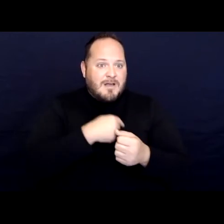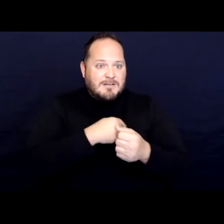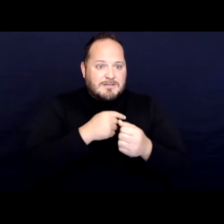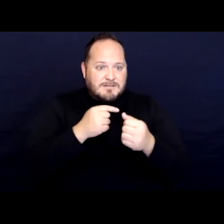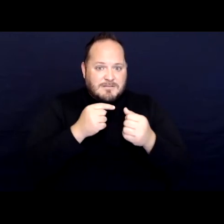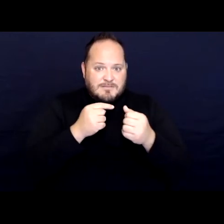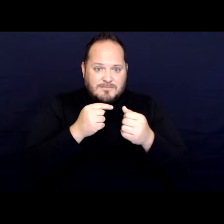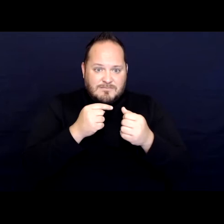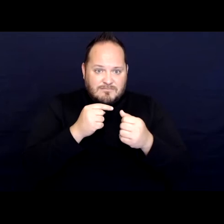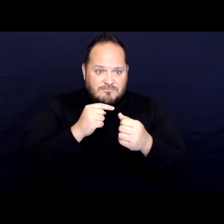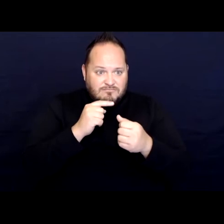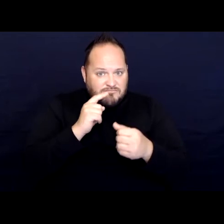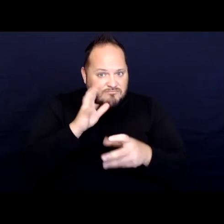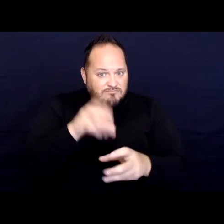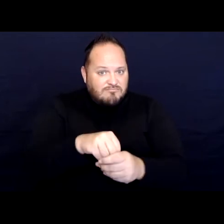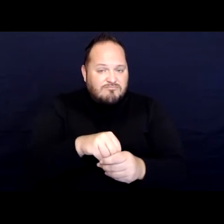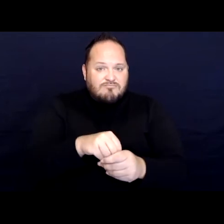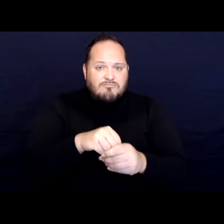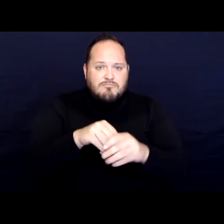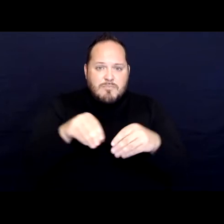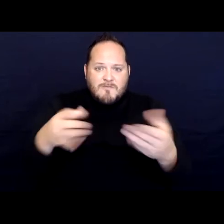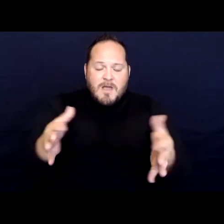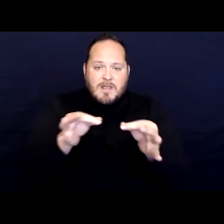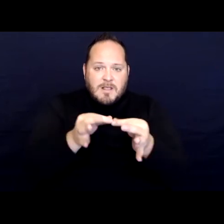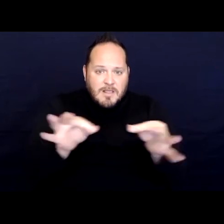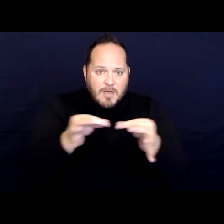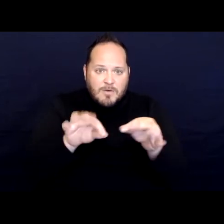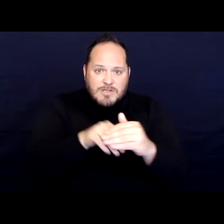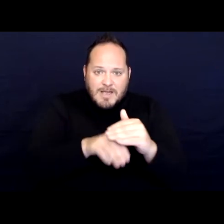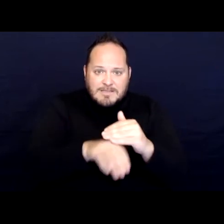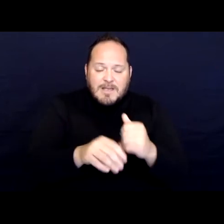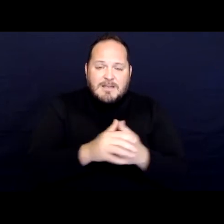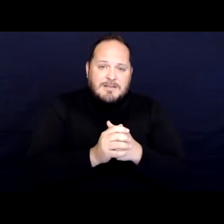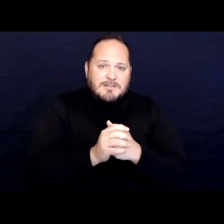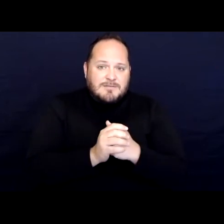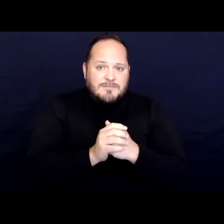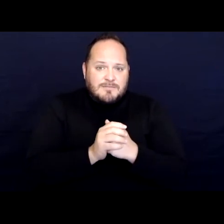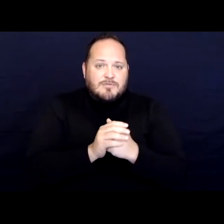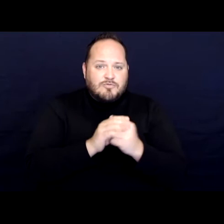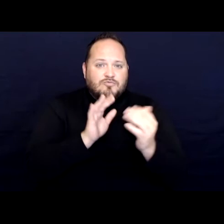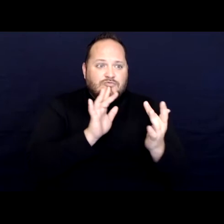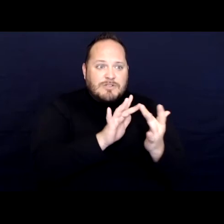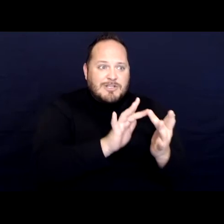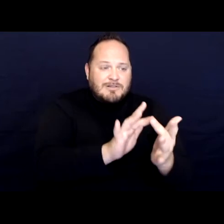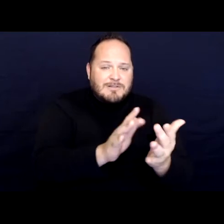uh, doing language access and reaching out to folks that way.